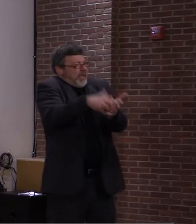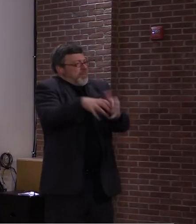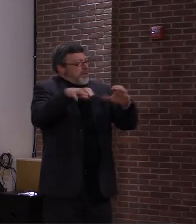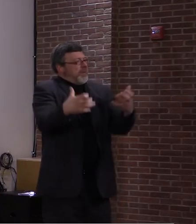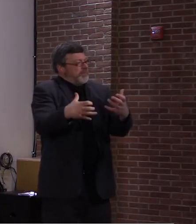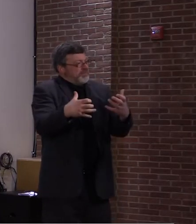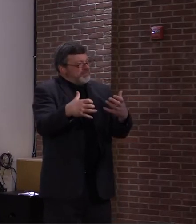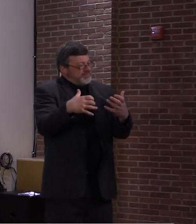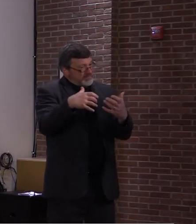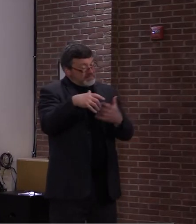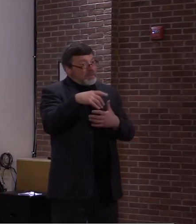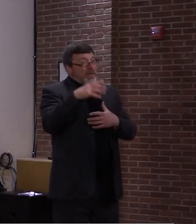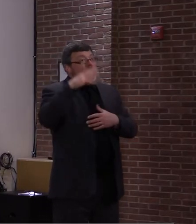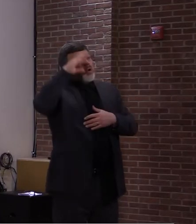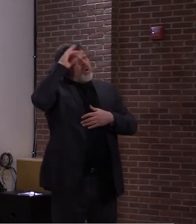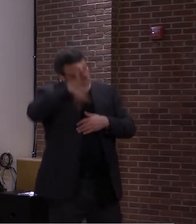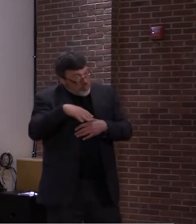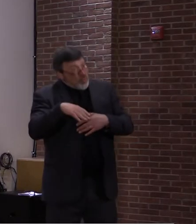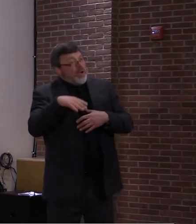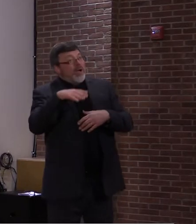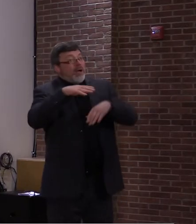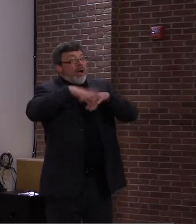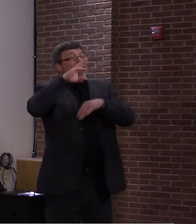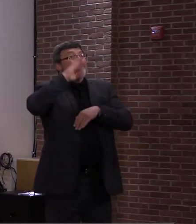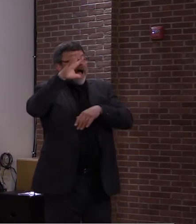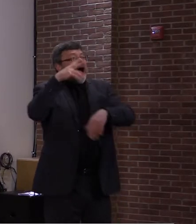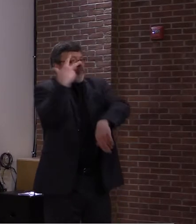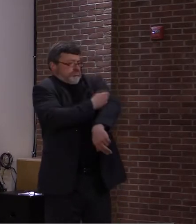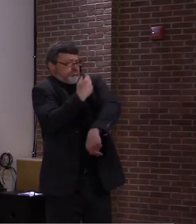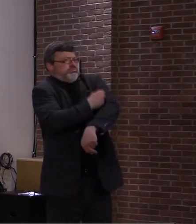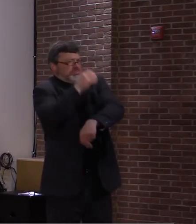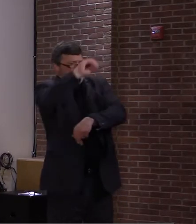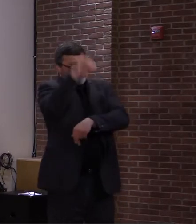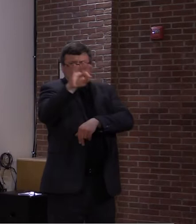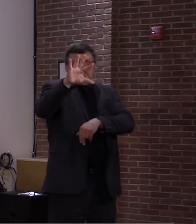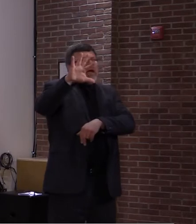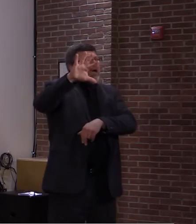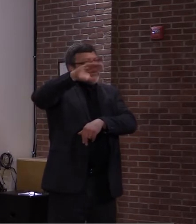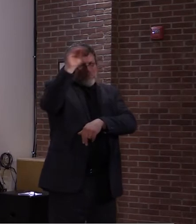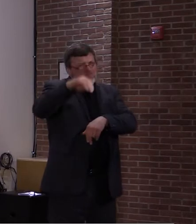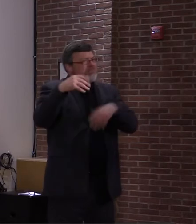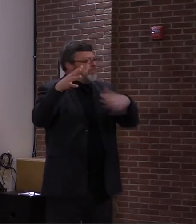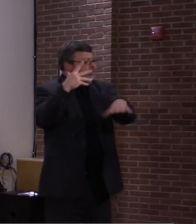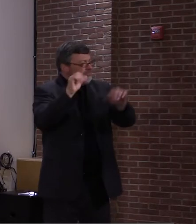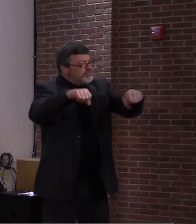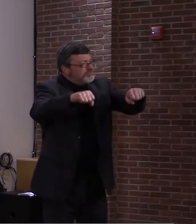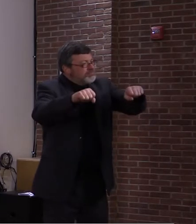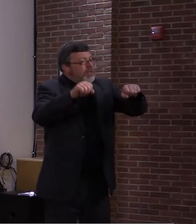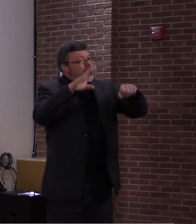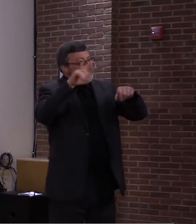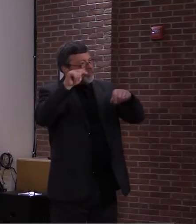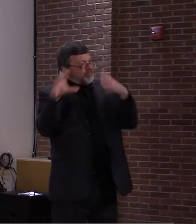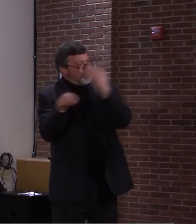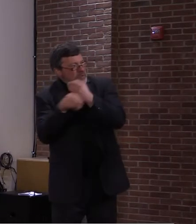we are seeing is cases in those institutions and concerns about spread within,